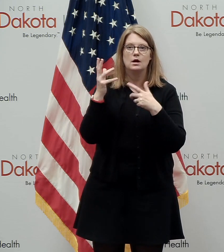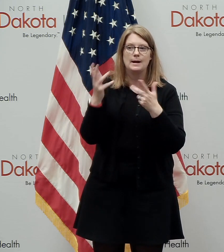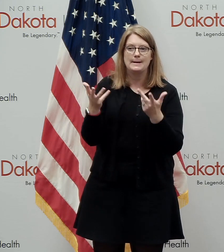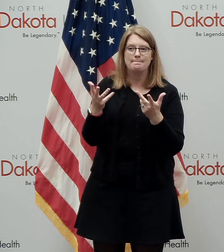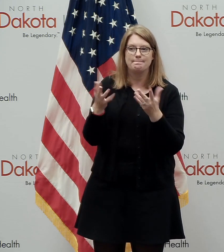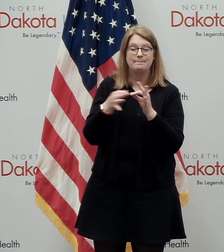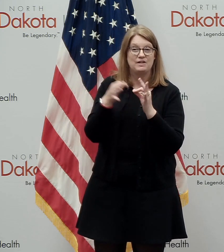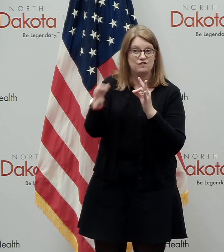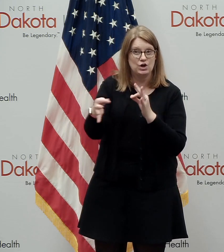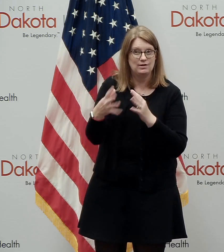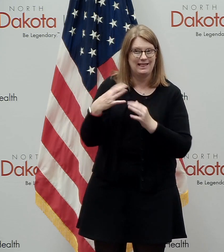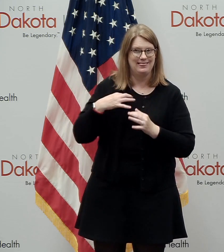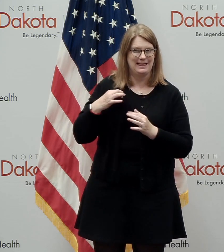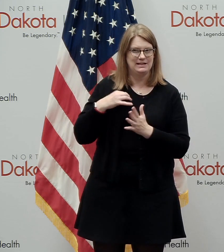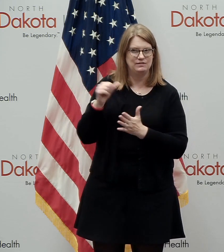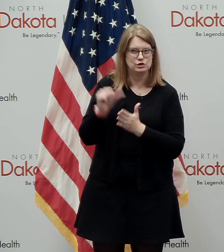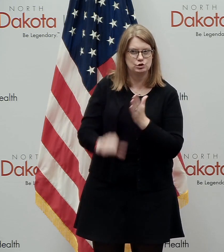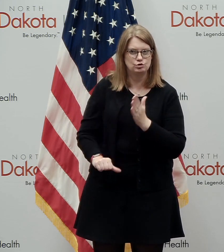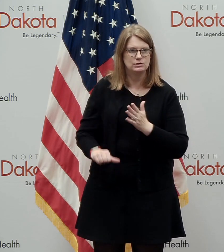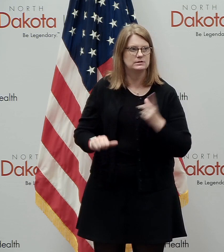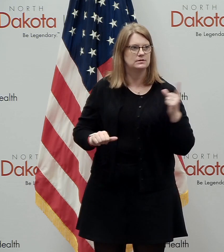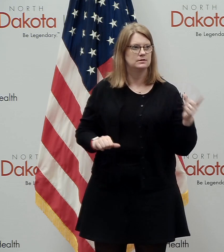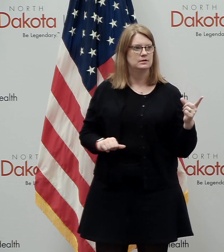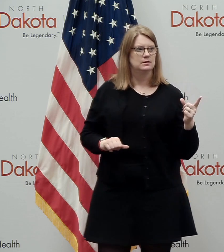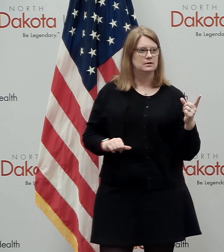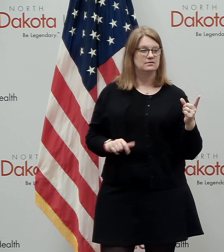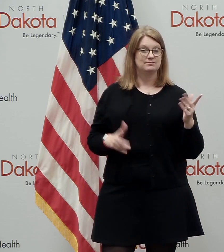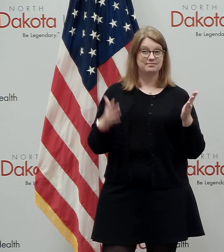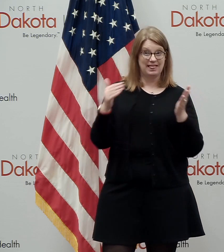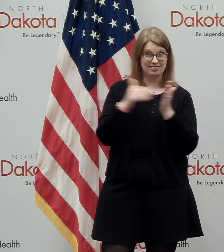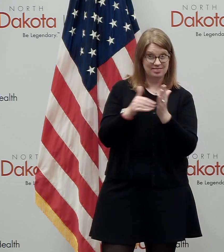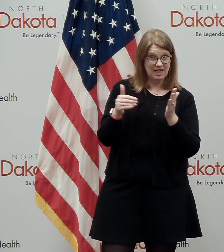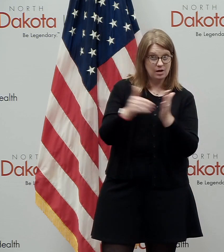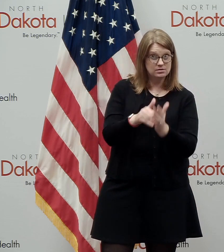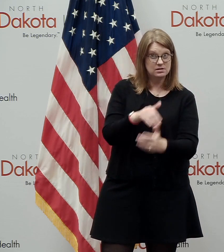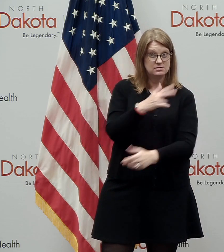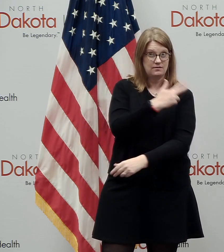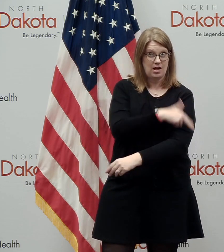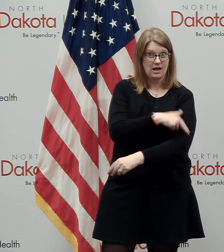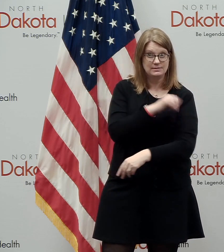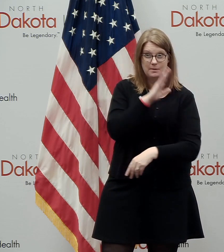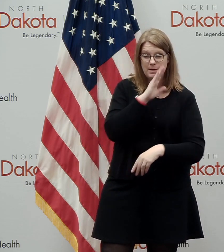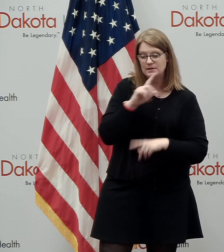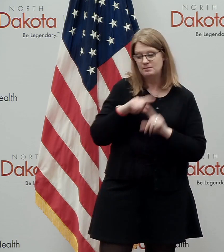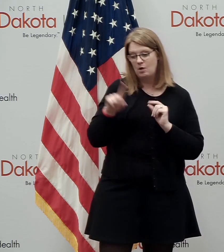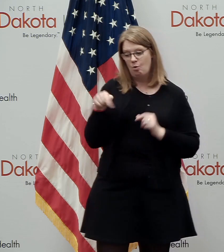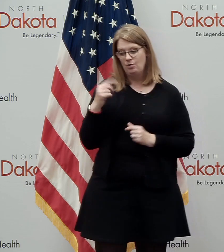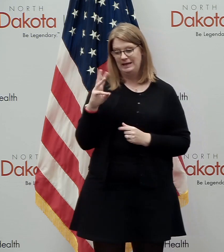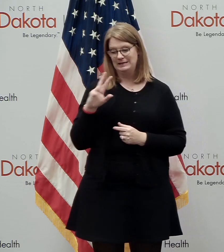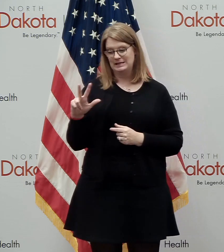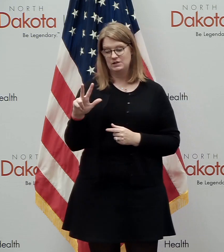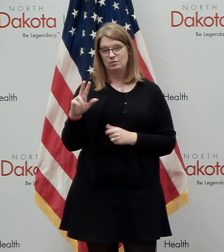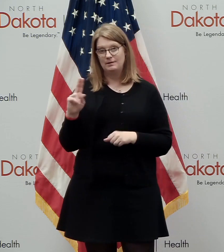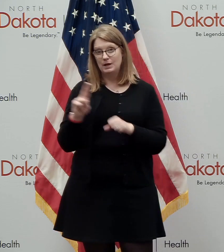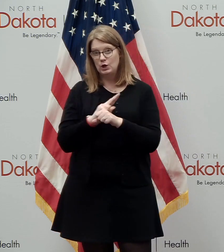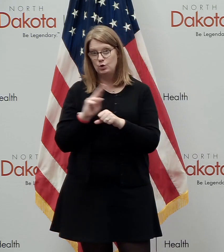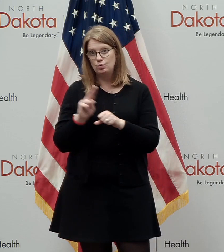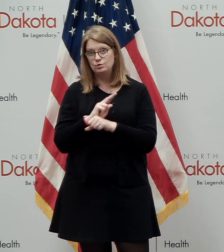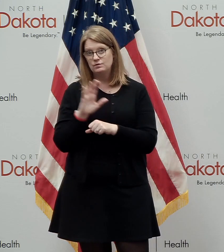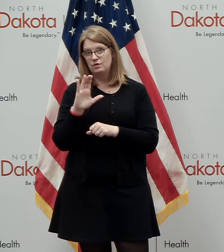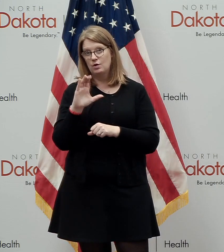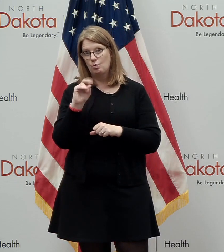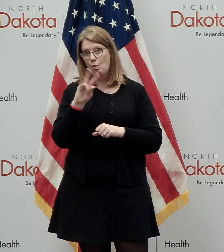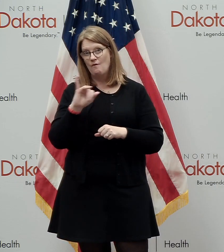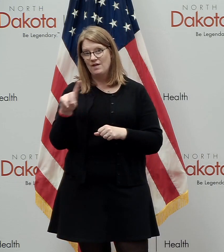deferred electives, but when you're talking about thousands of hospital beds in North Dakota and only 63 of them being used for